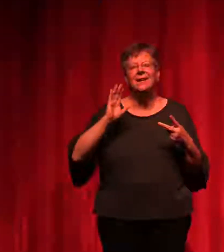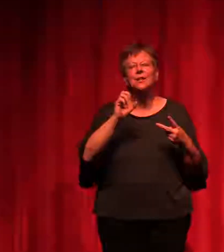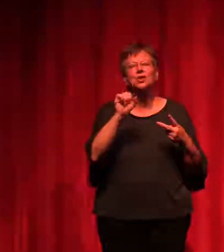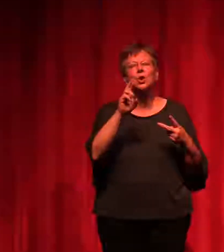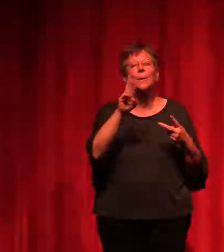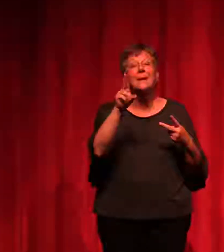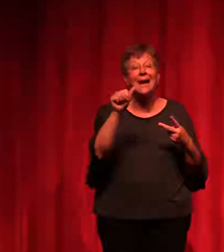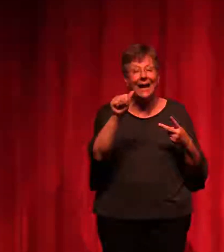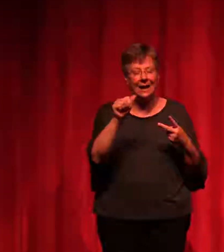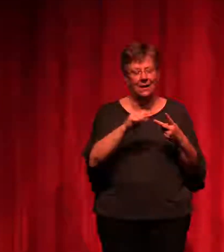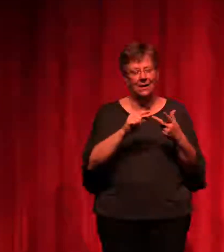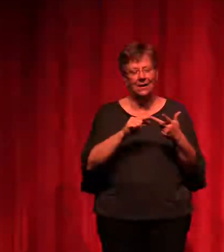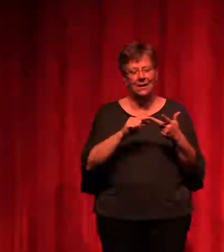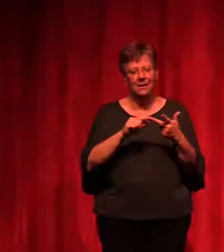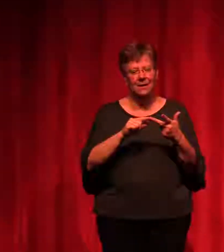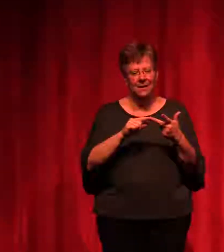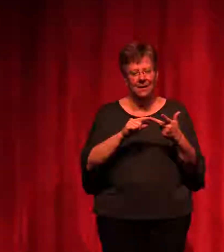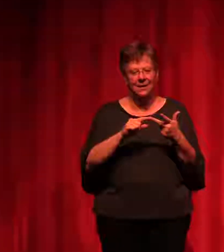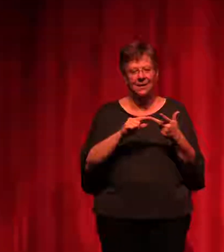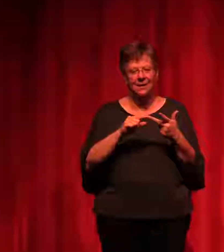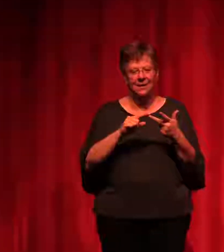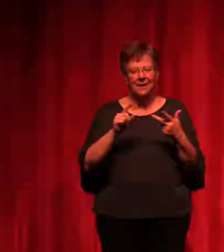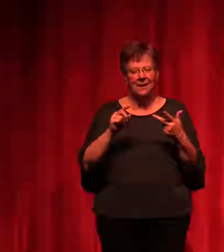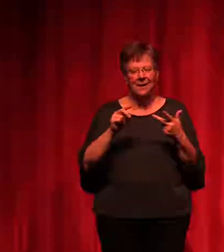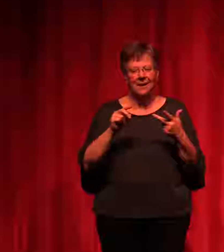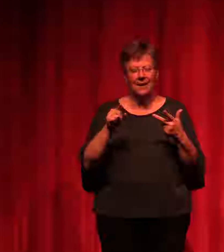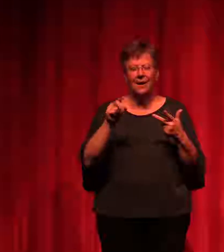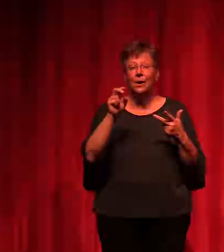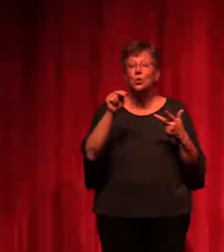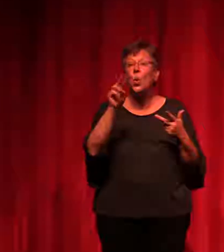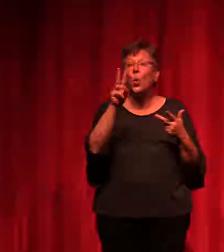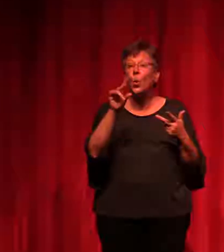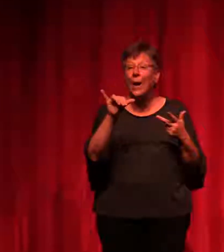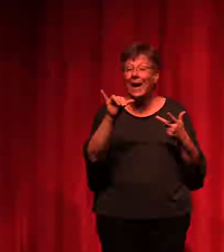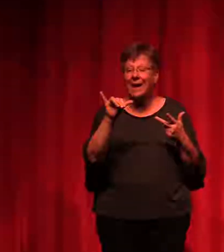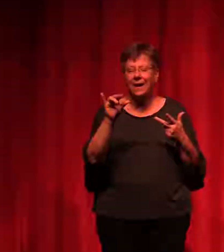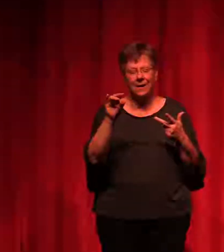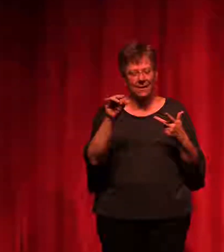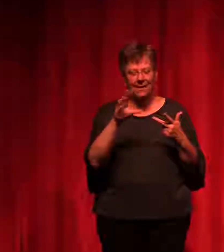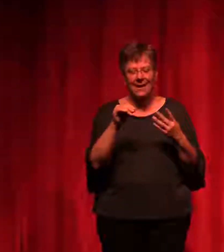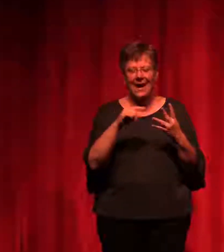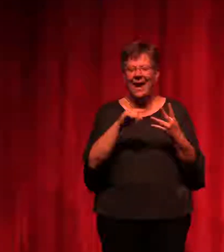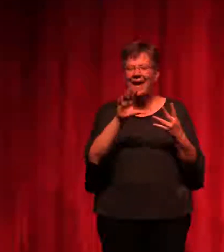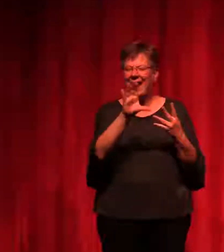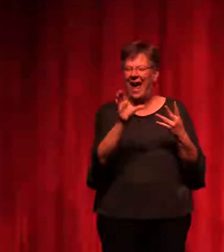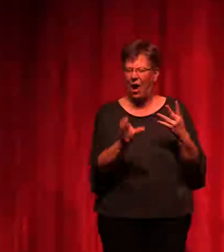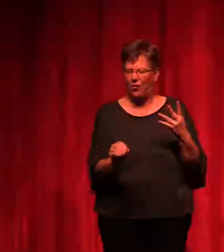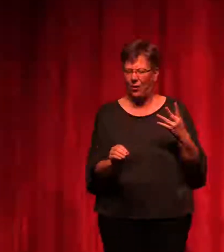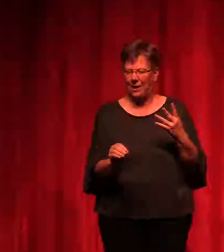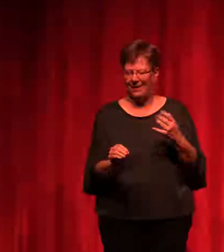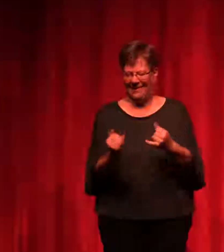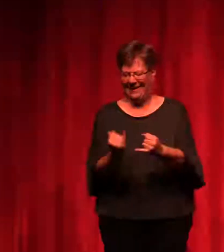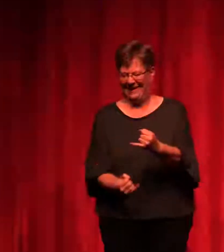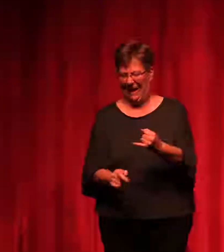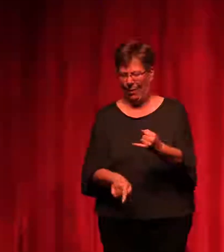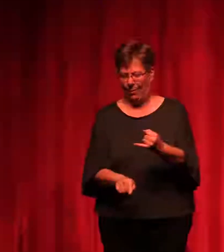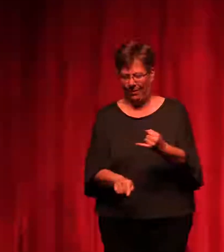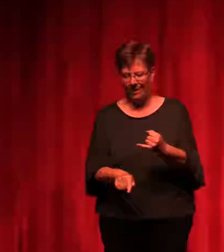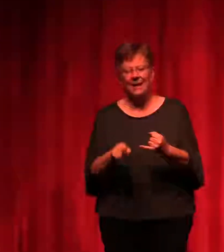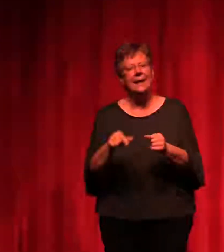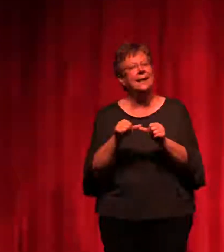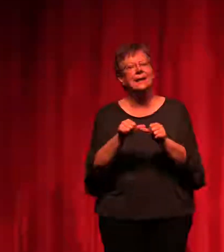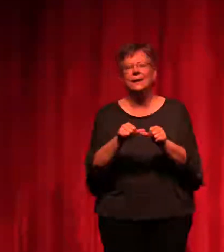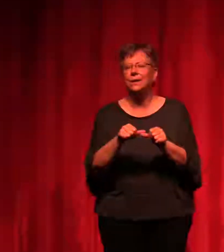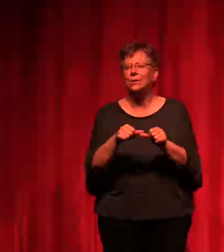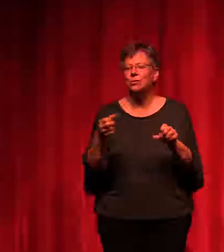Serbia, Oman to the North Cape of Norway, and the most southern point of Africa. He continues to